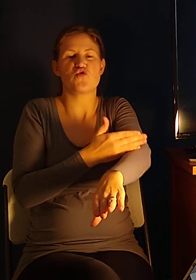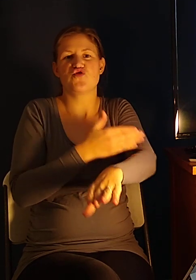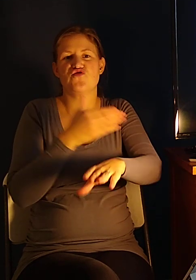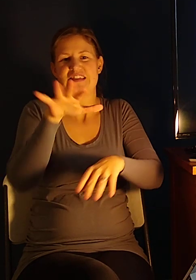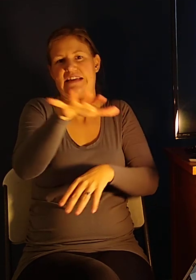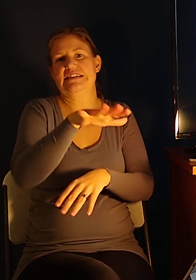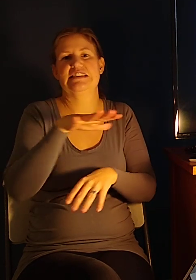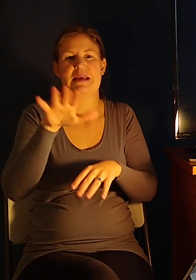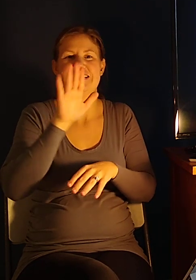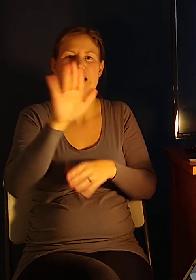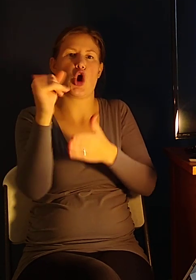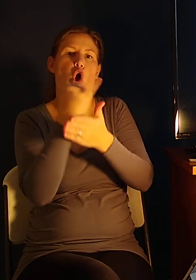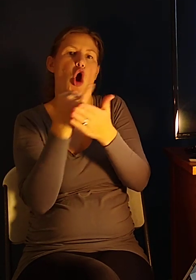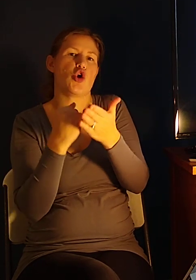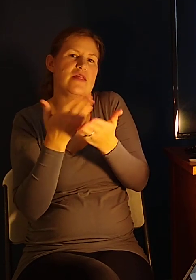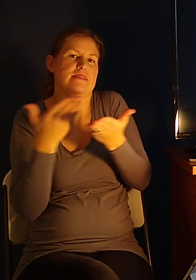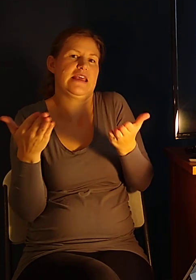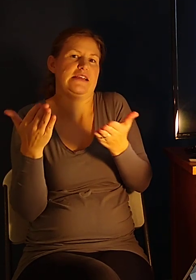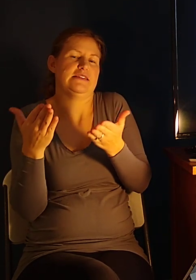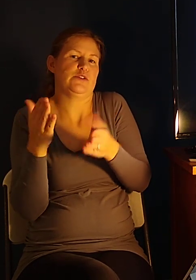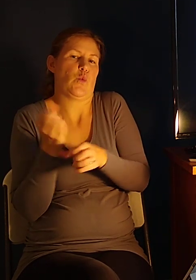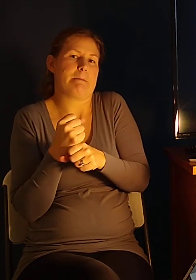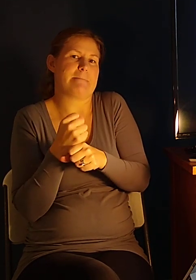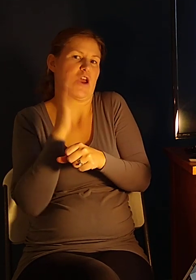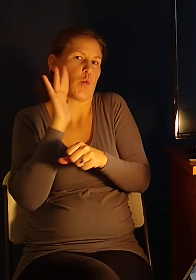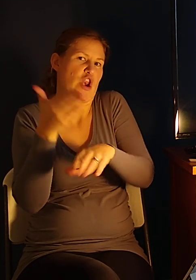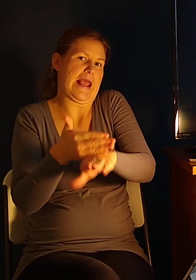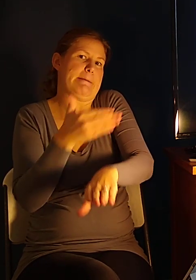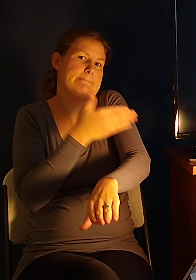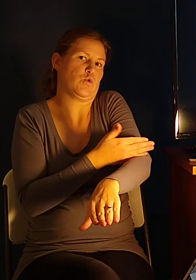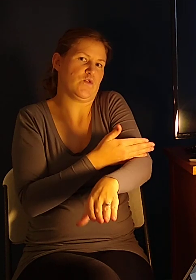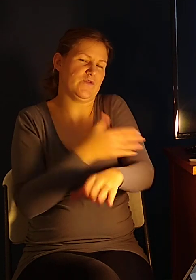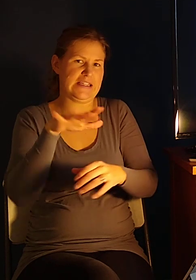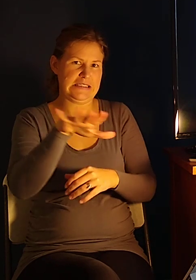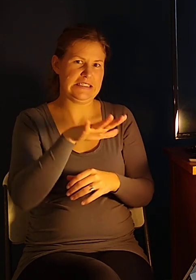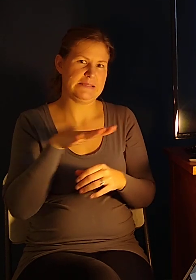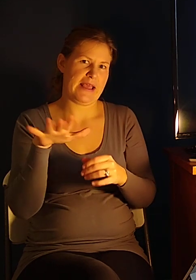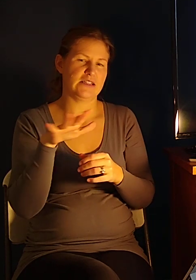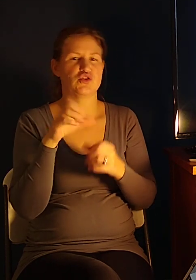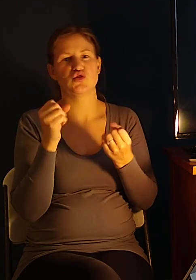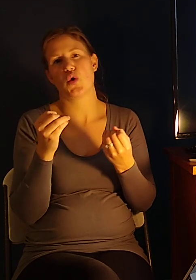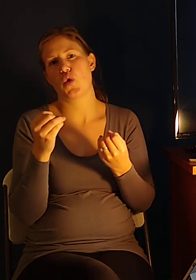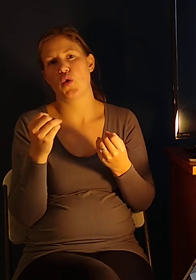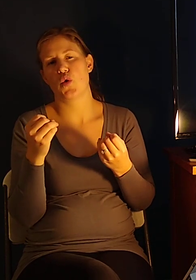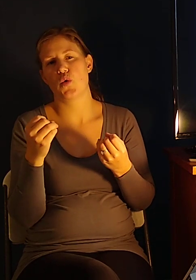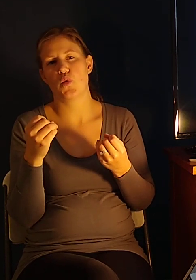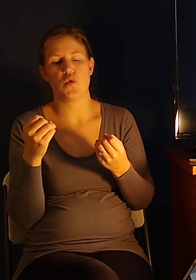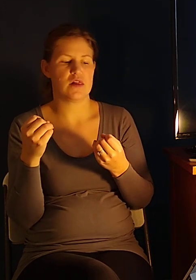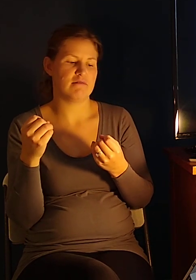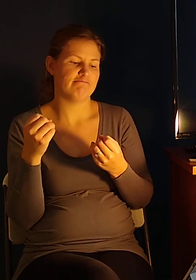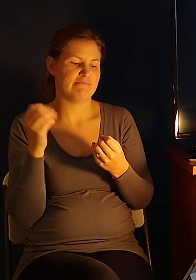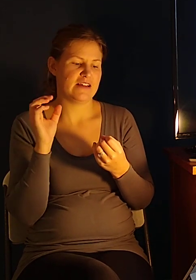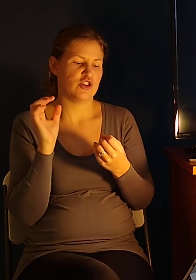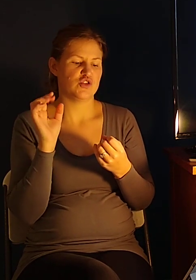Their artwork and the things that they would make would enhance the space. So this is the first that we really start to see these